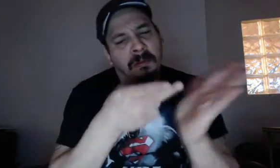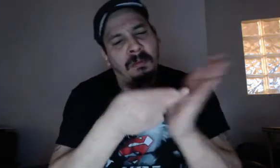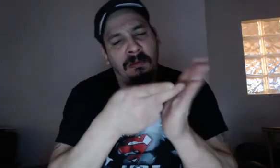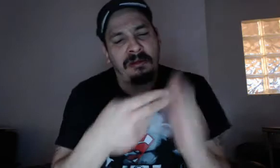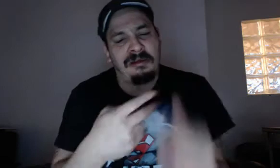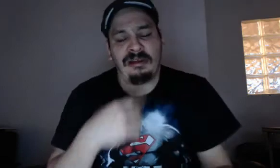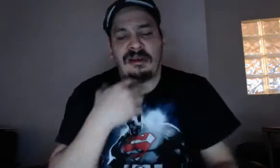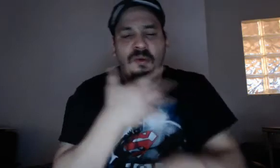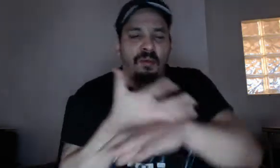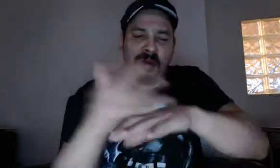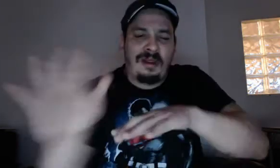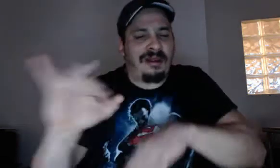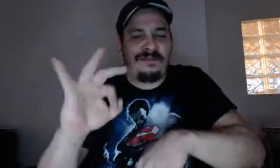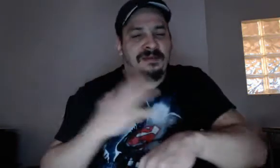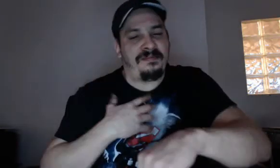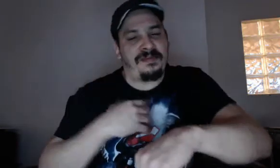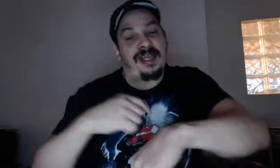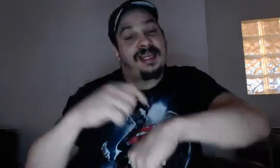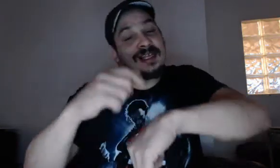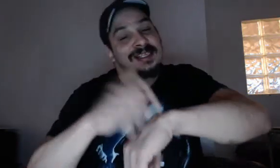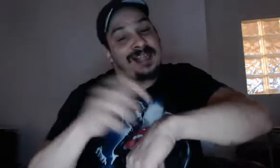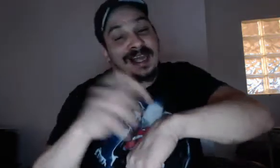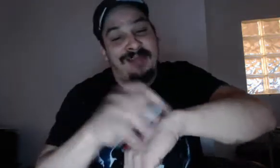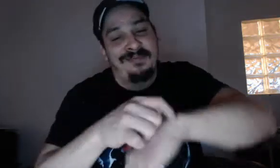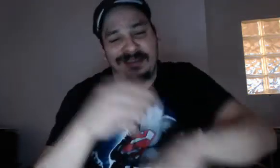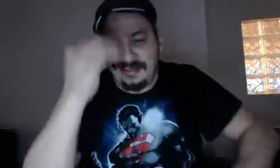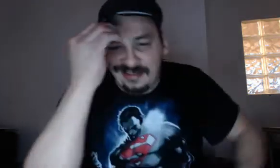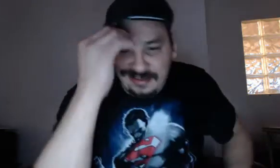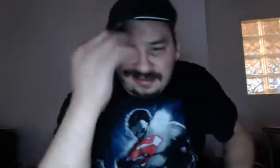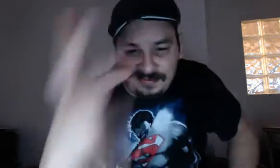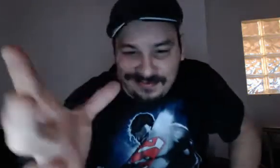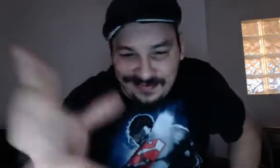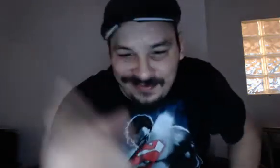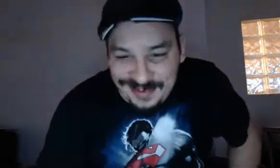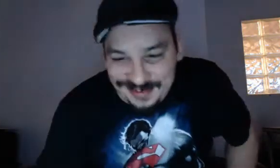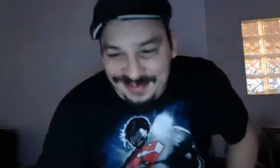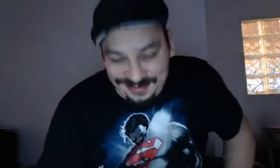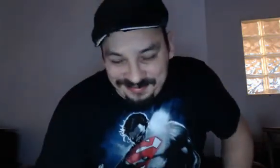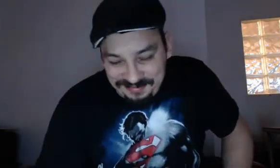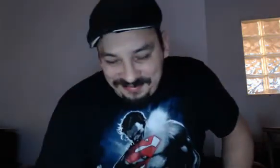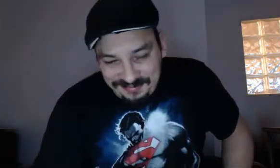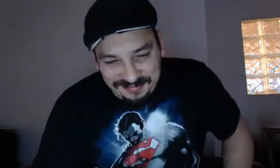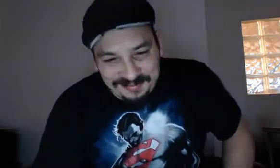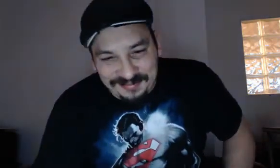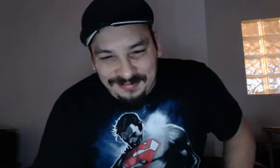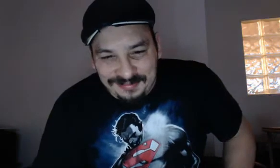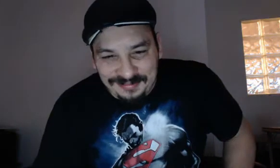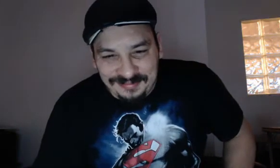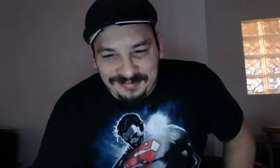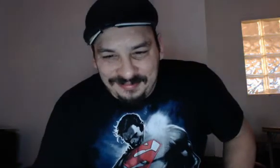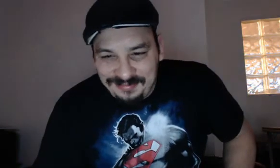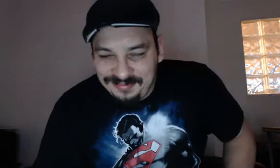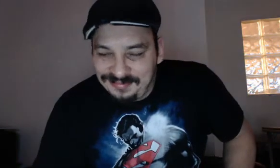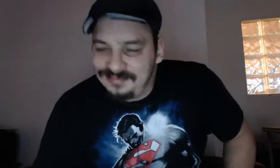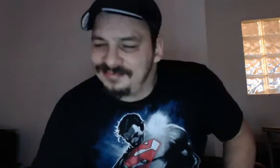like Citi. And Citi has formed a partnership with our company so that we can take all the lessons from the revitalization of urban America to other cities.